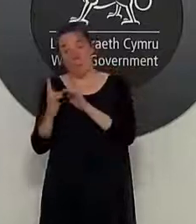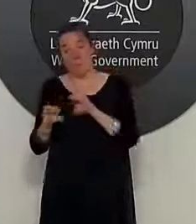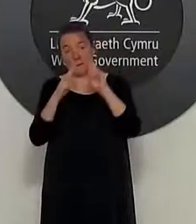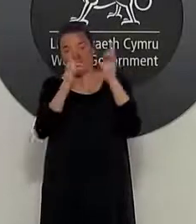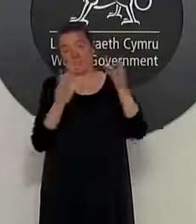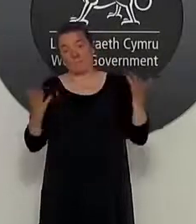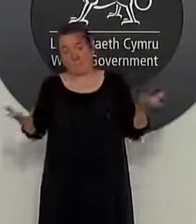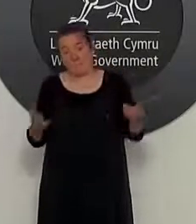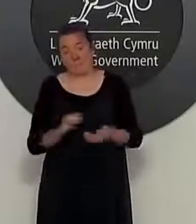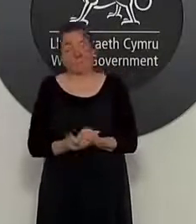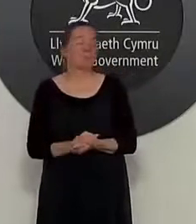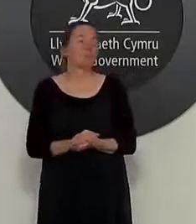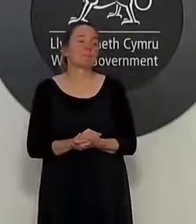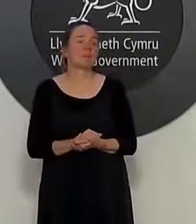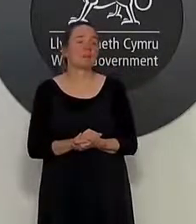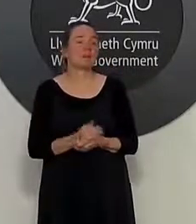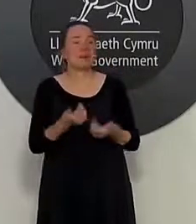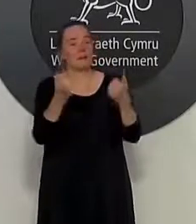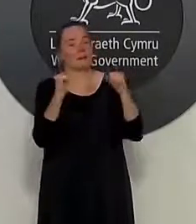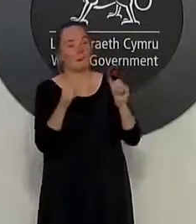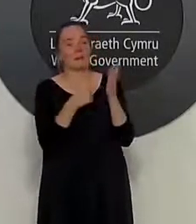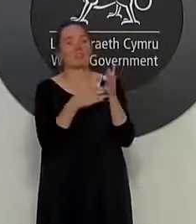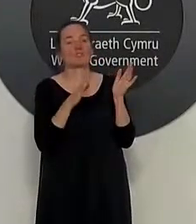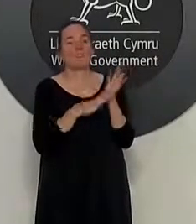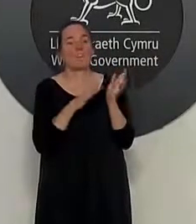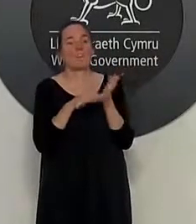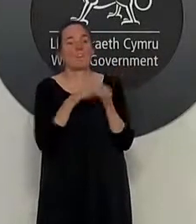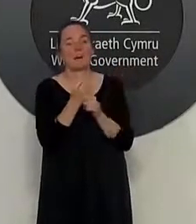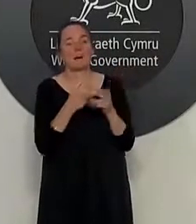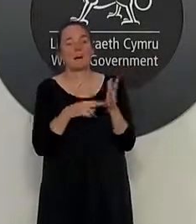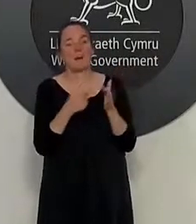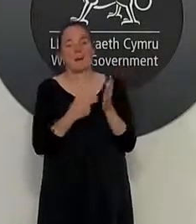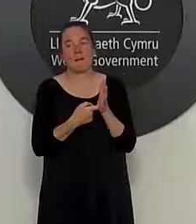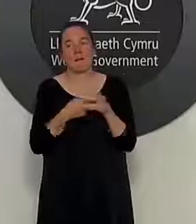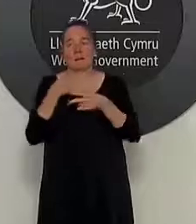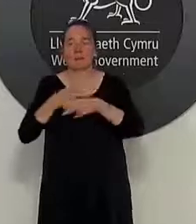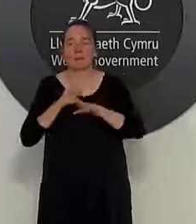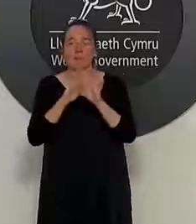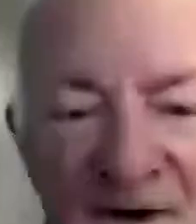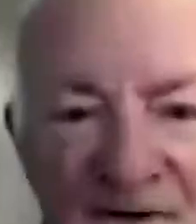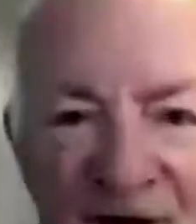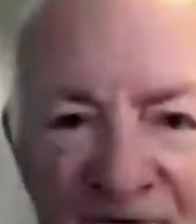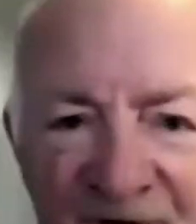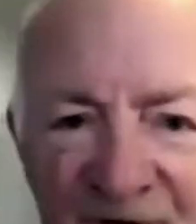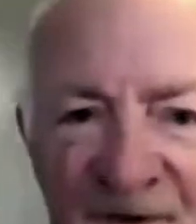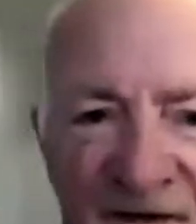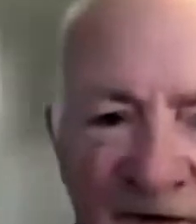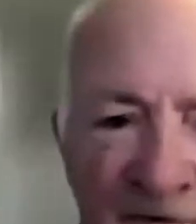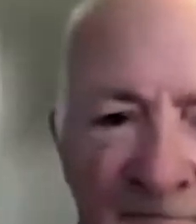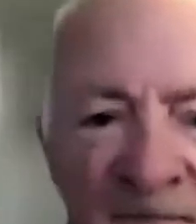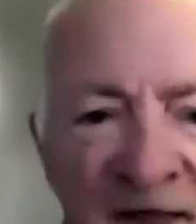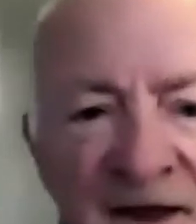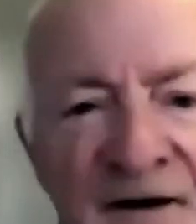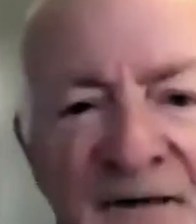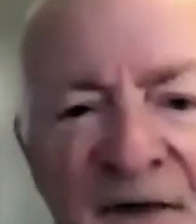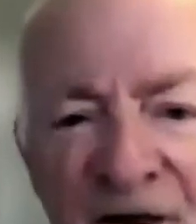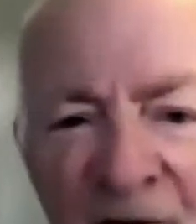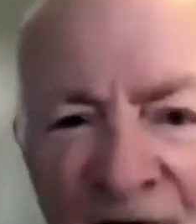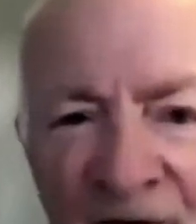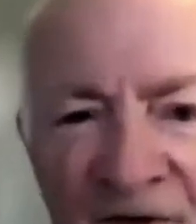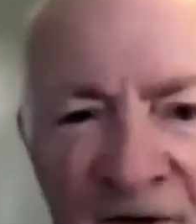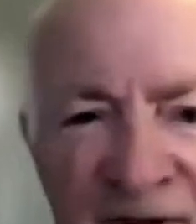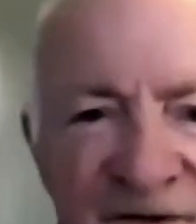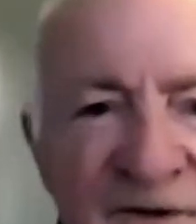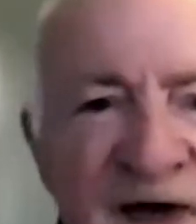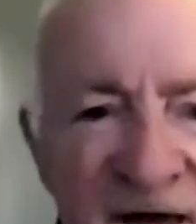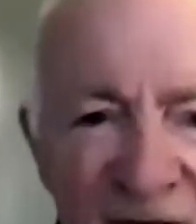And finally for today, to Tom Magner at Carers World Live. Thank you very much indeed, First Minister. Can I take